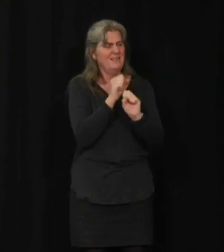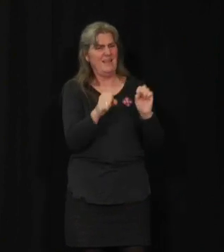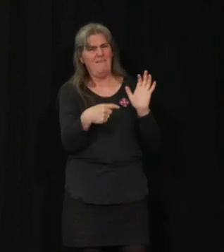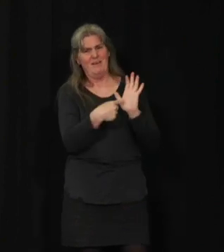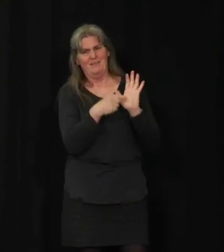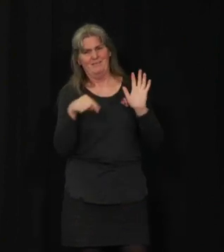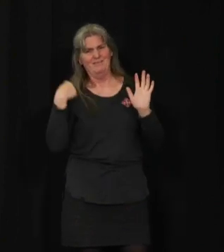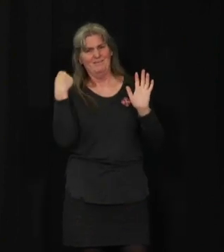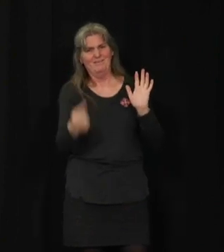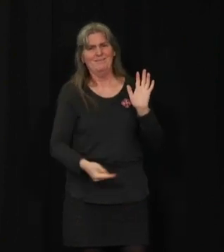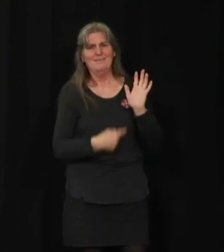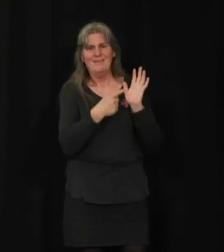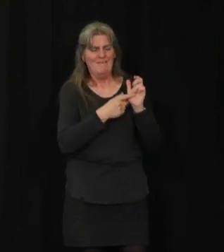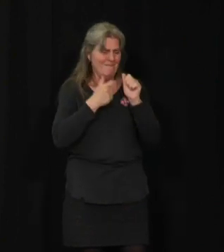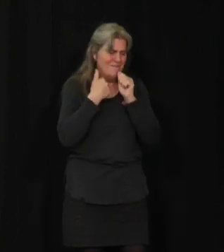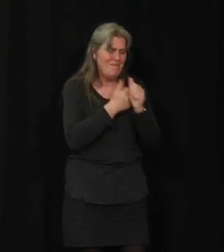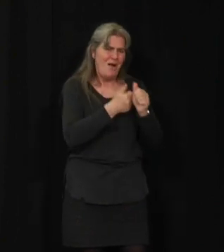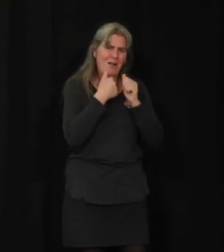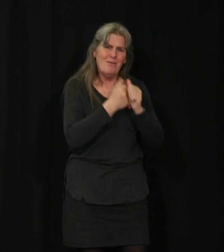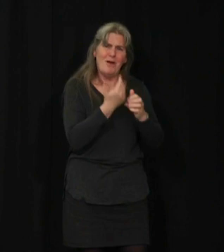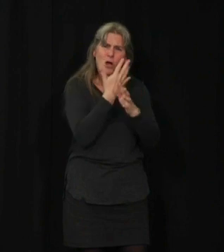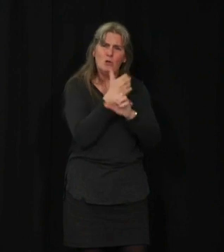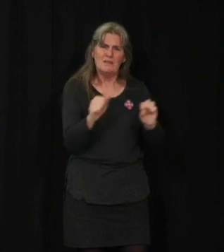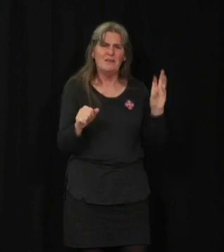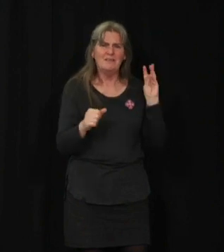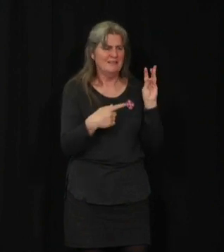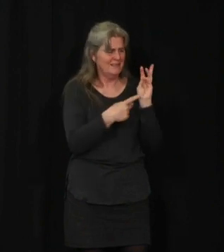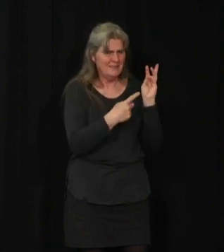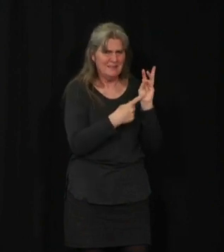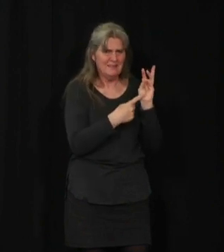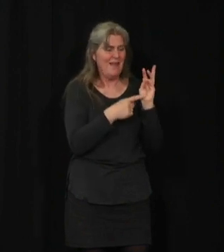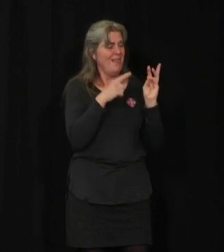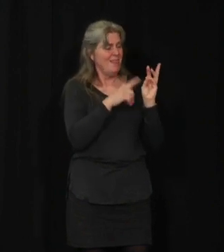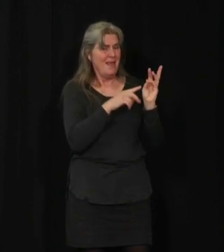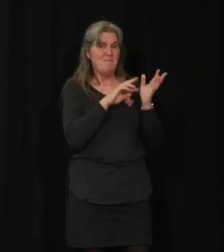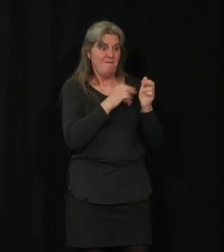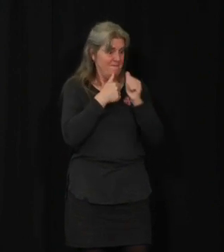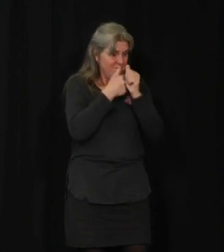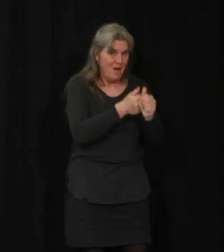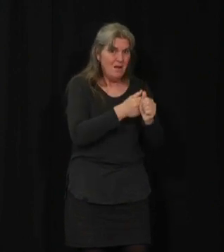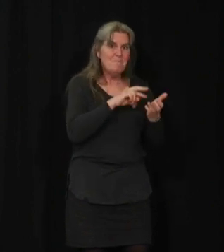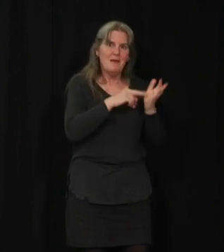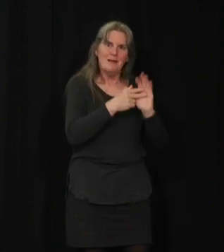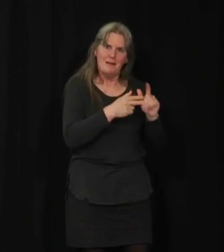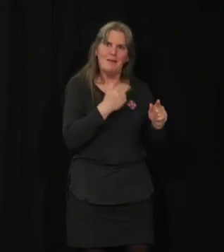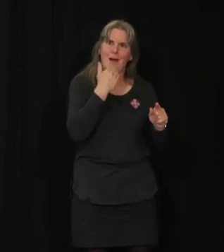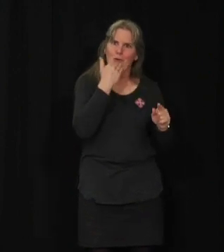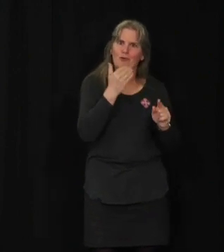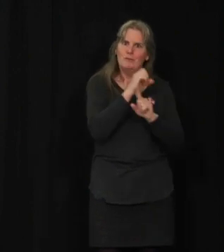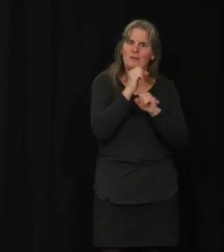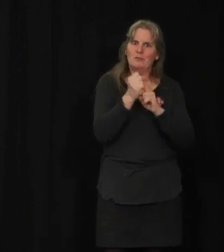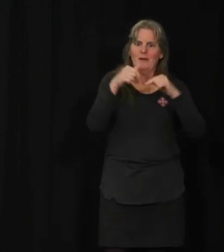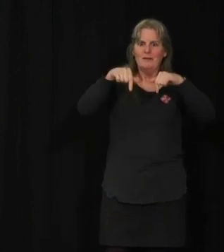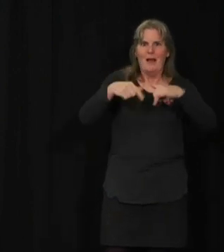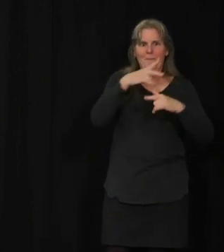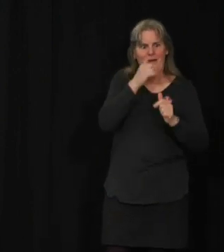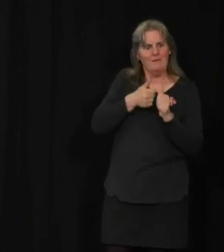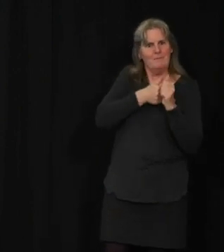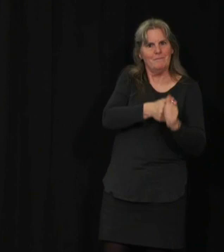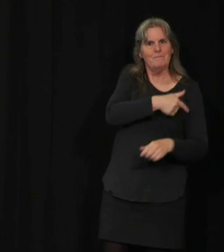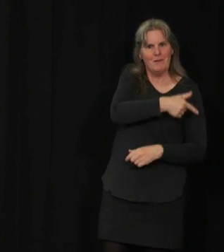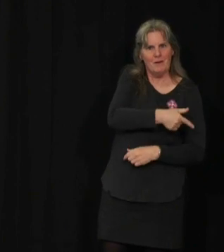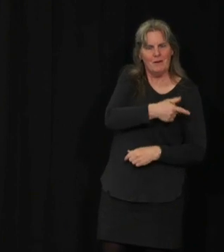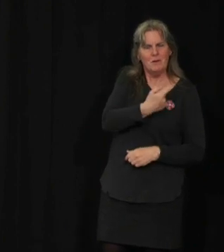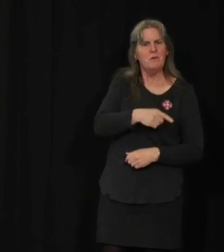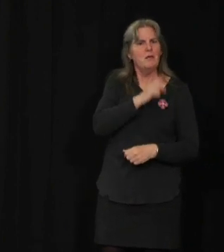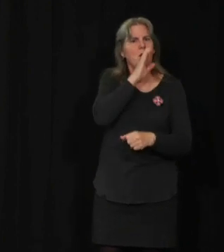Those two measures over and above everything else, it puts us in a unique situation, different than those other jurisdictions. We have made a commitment to